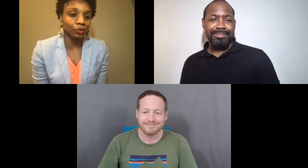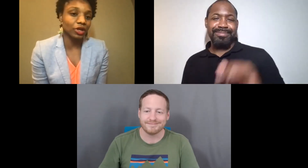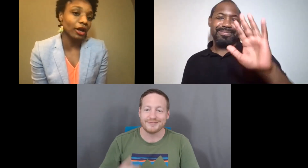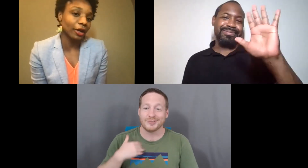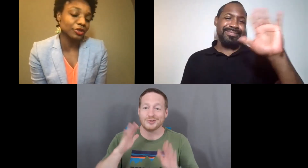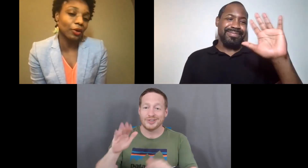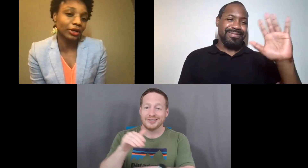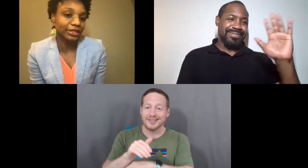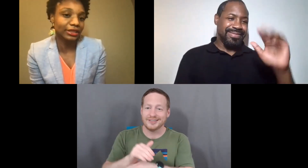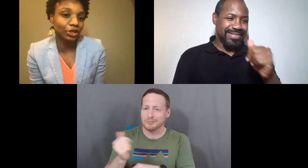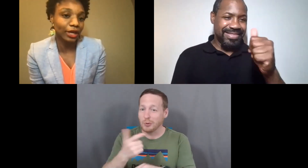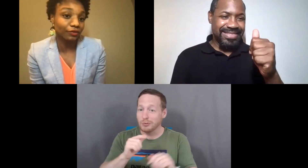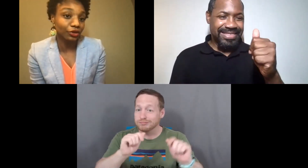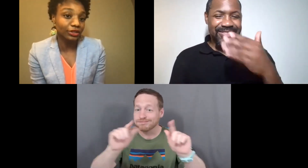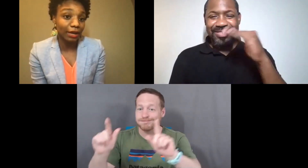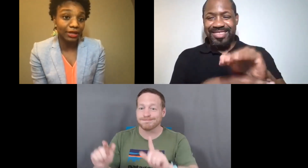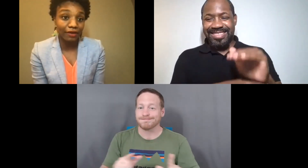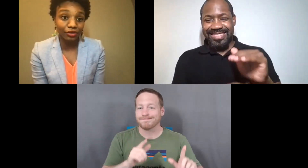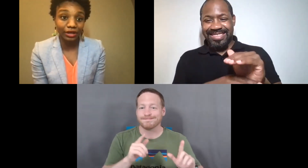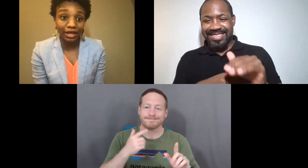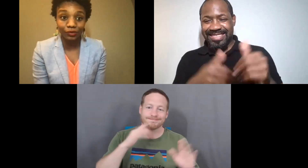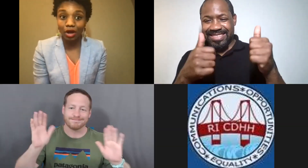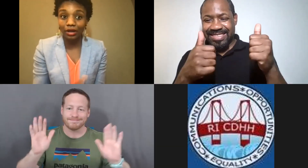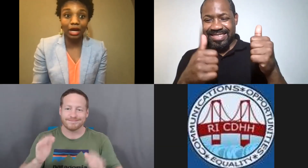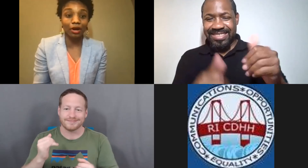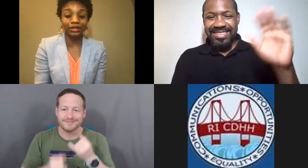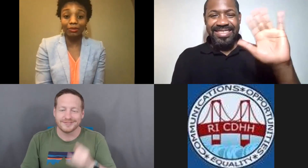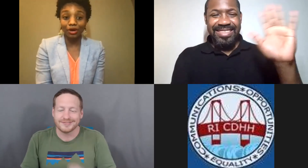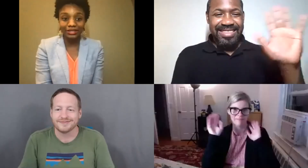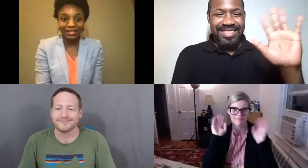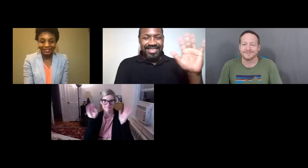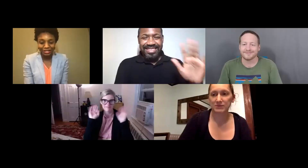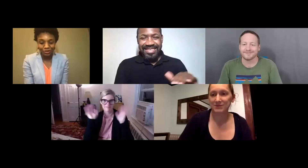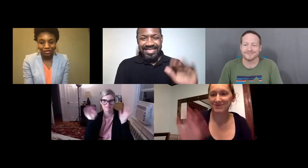caught up. So I want to say thank you again for your time and have a great night. If we all can come on camera and say goodnight to each other.